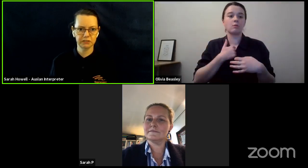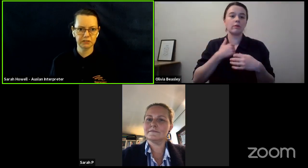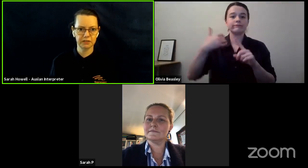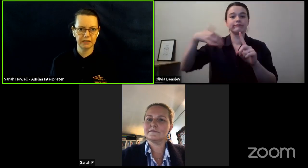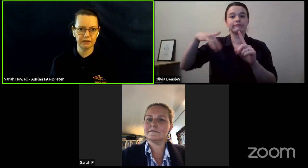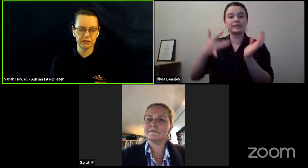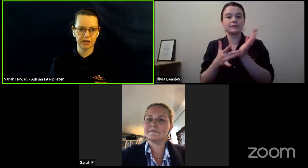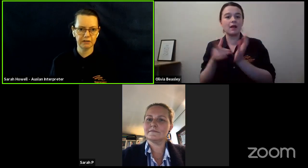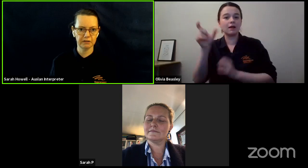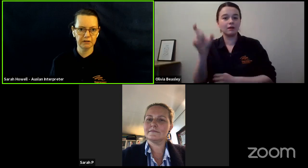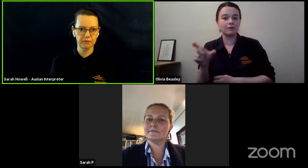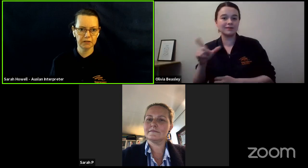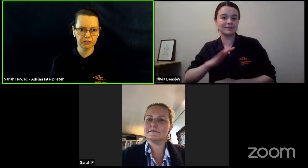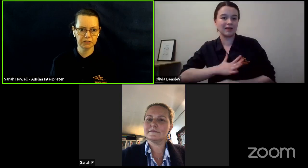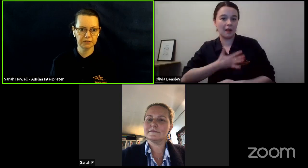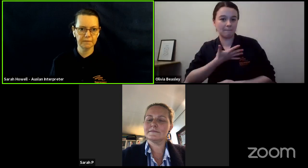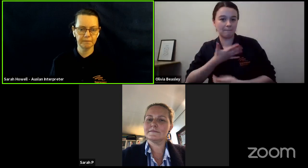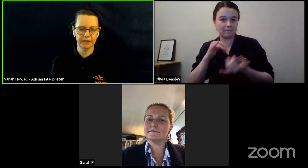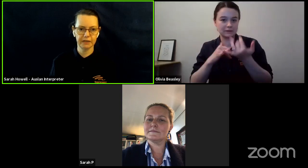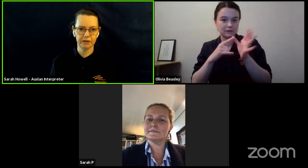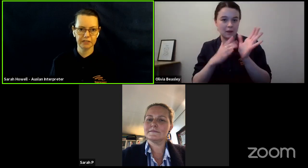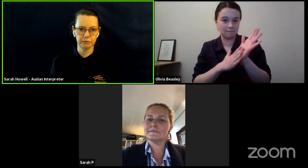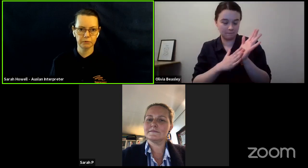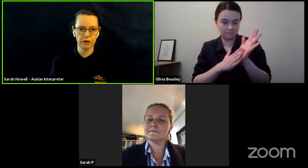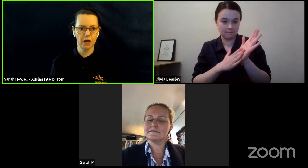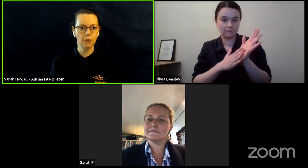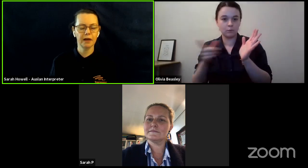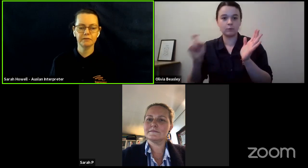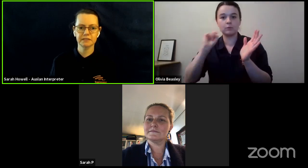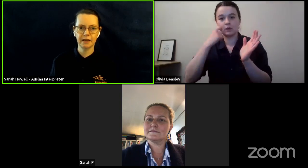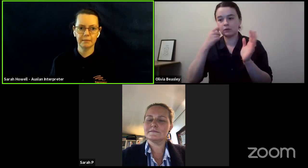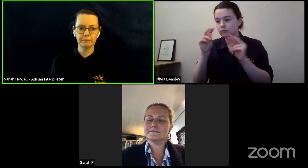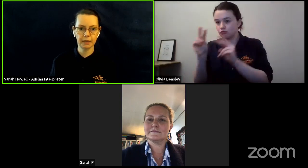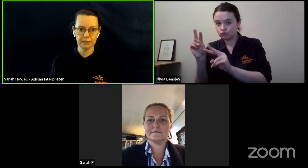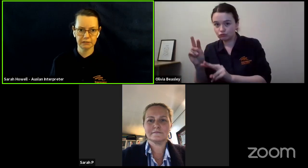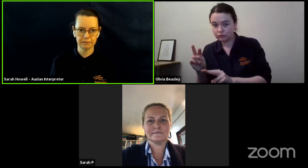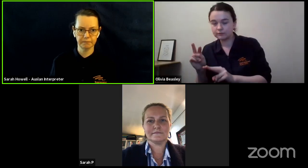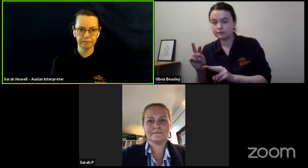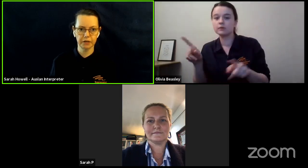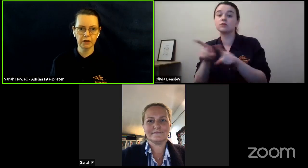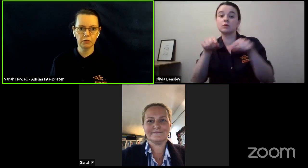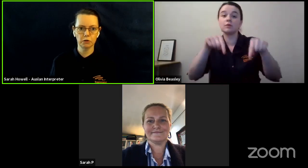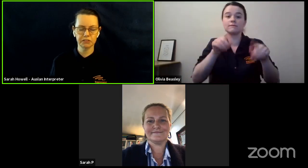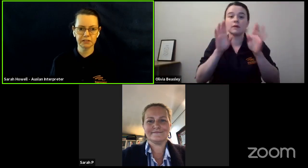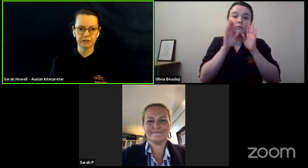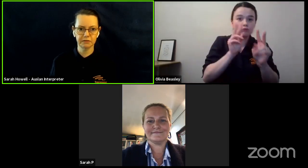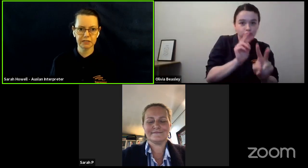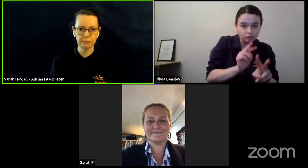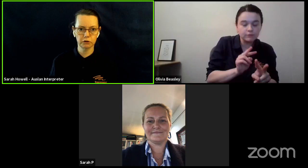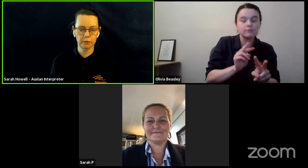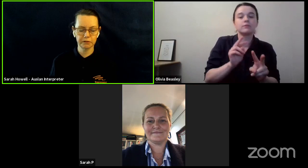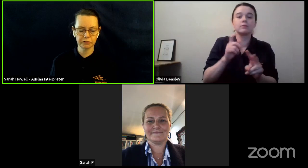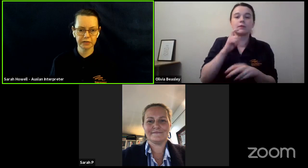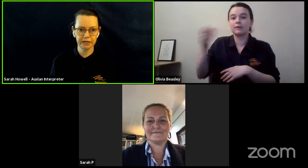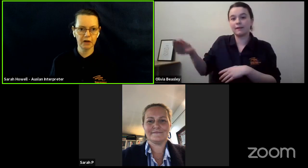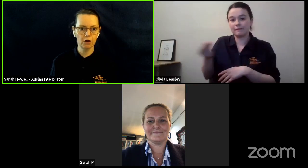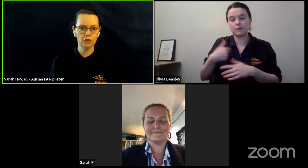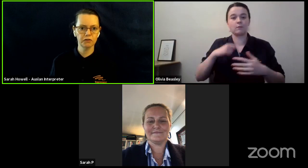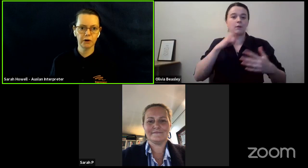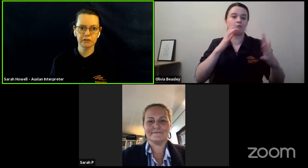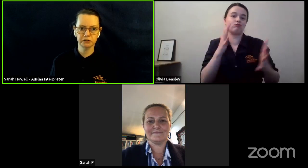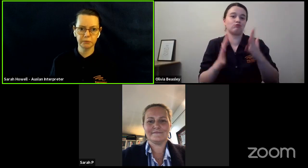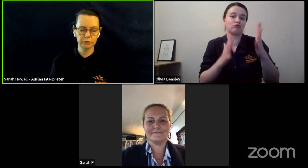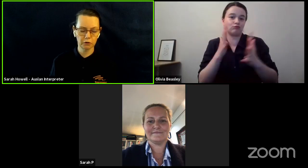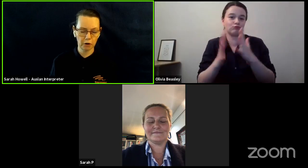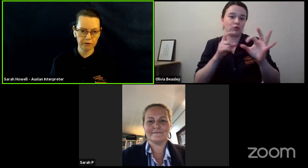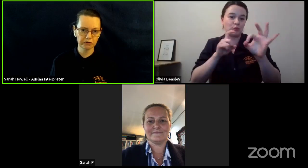your question in the chat function in Facebook. We have Sam Martin watching the Facebook commentary,